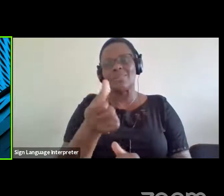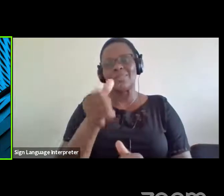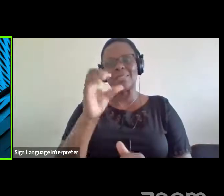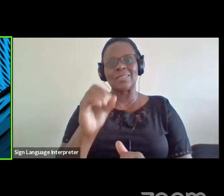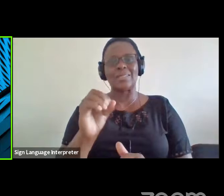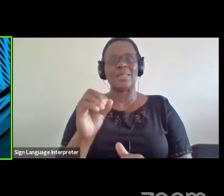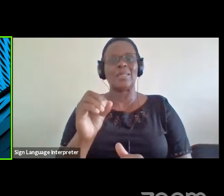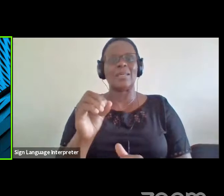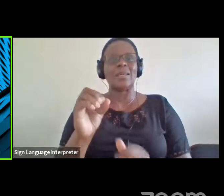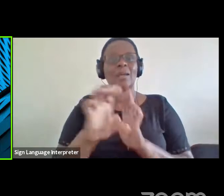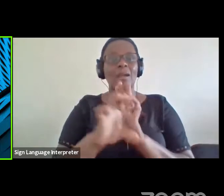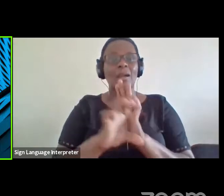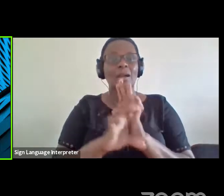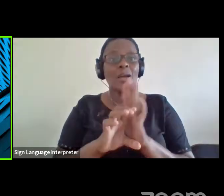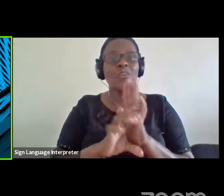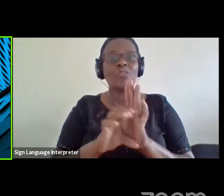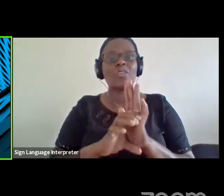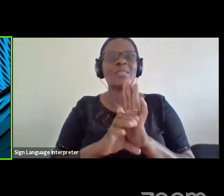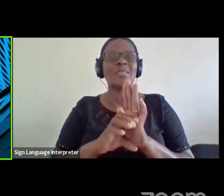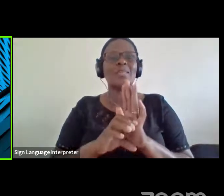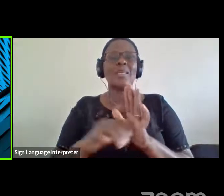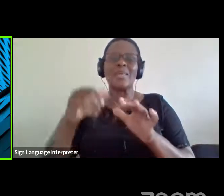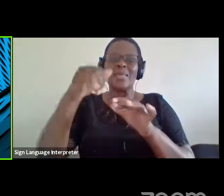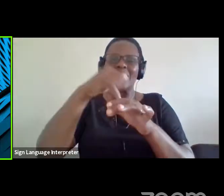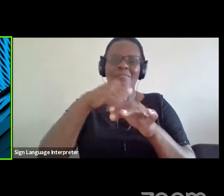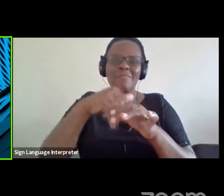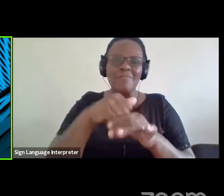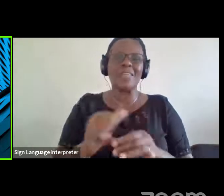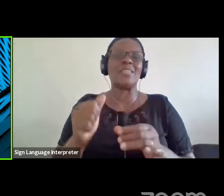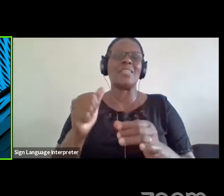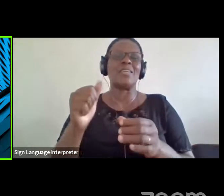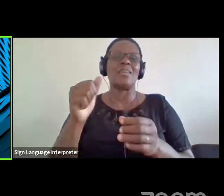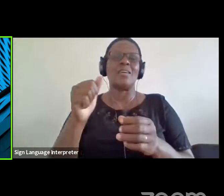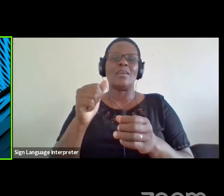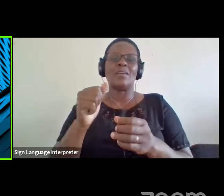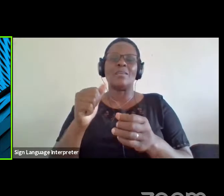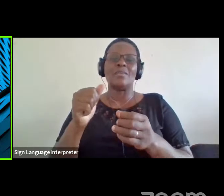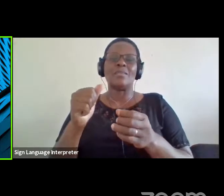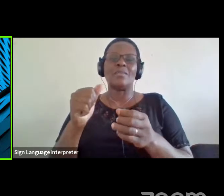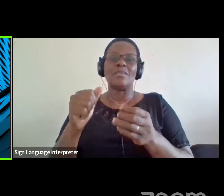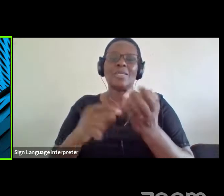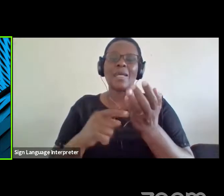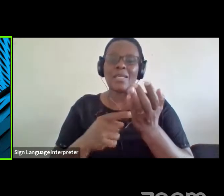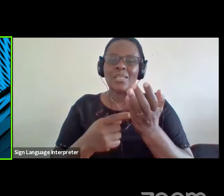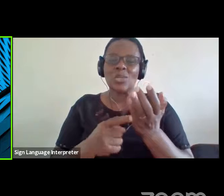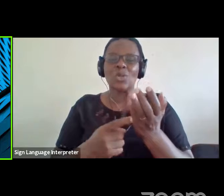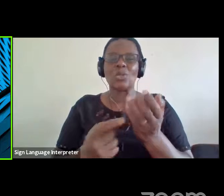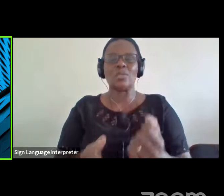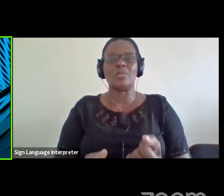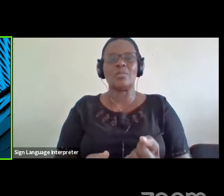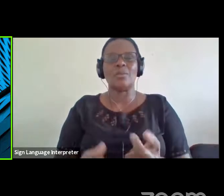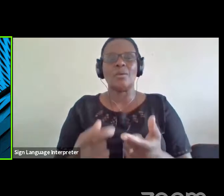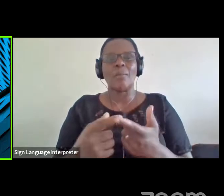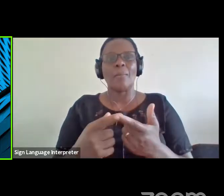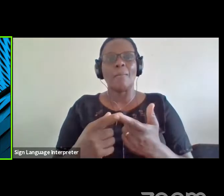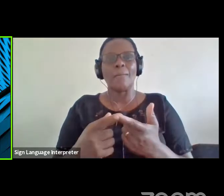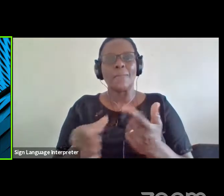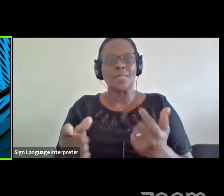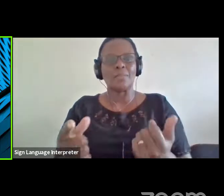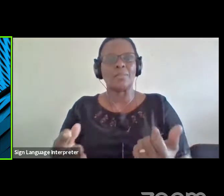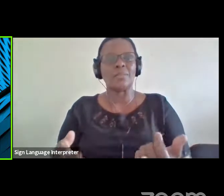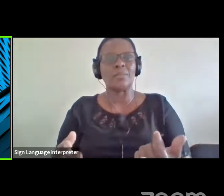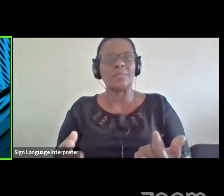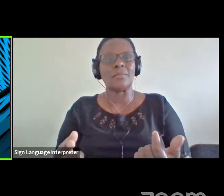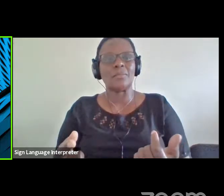heavily investing in offensive cyber technologies. That's offensive cyber technologies. more